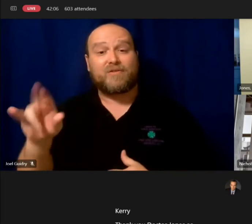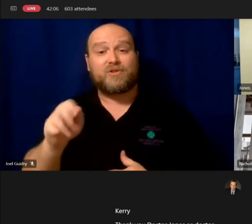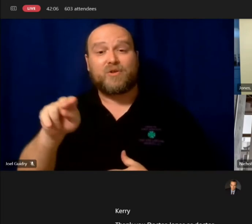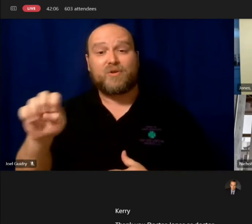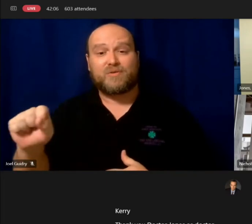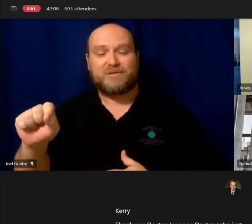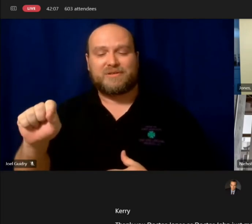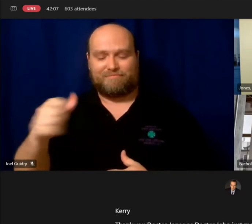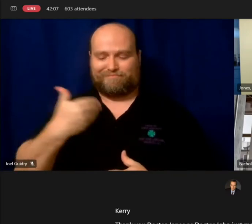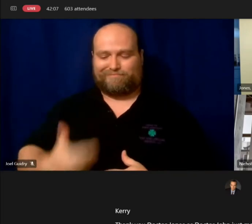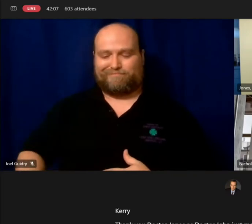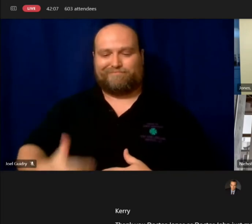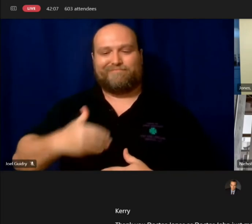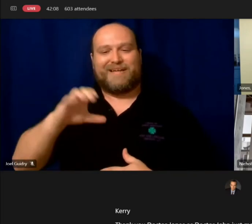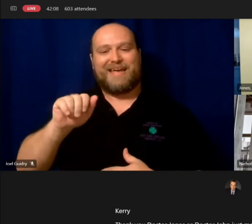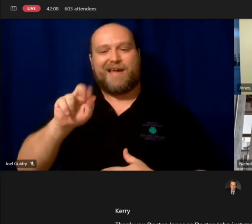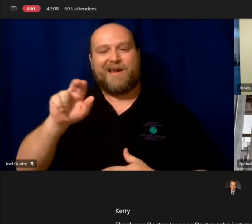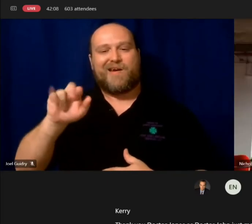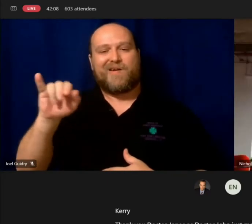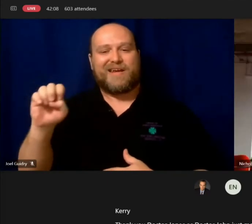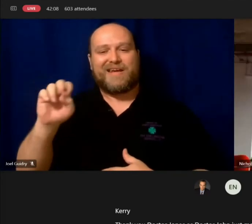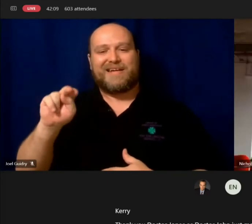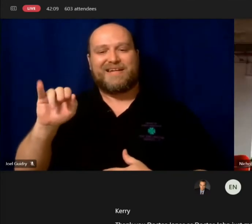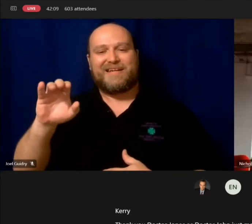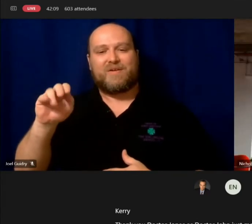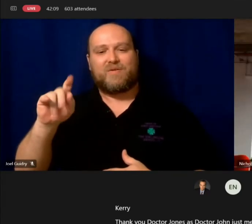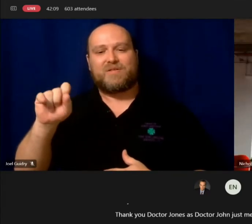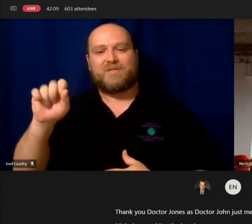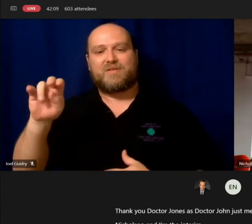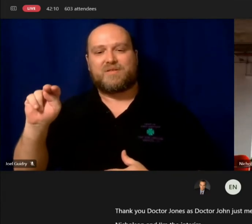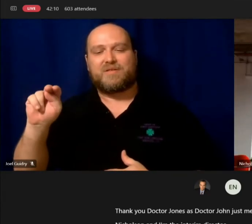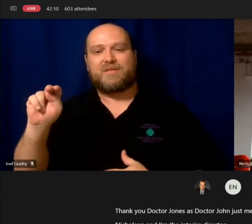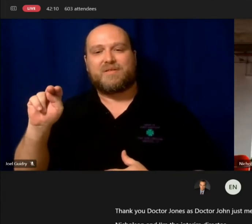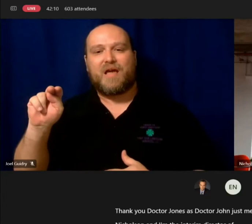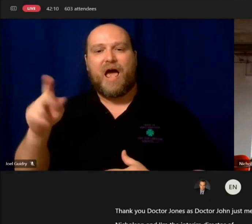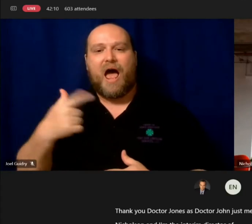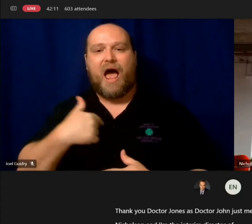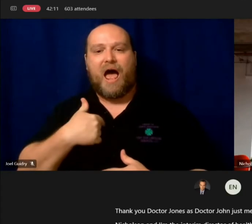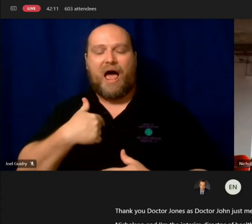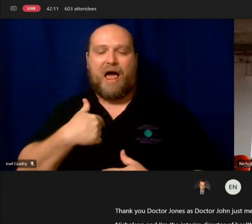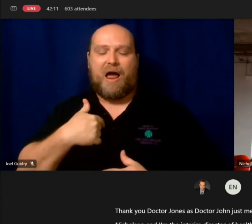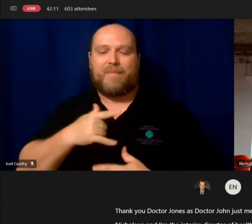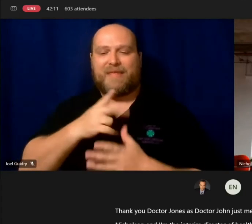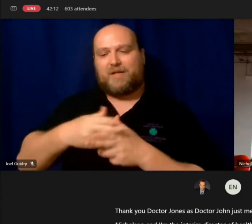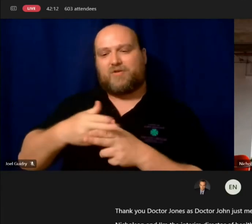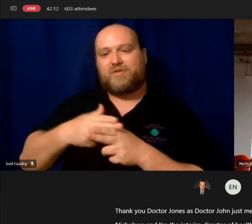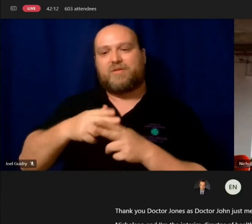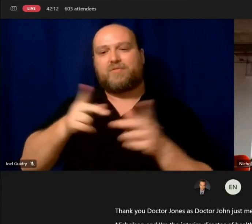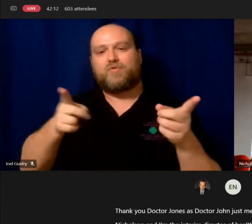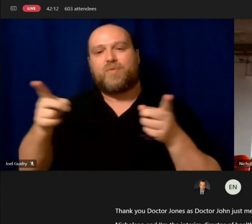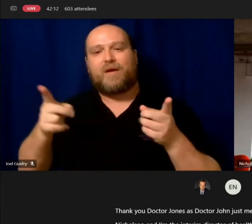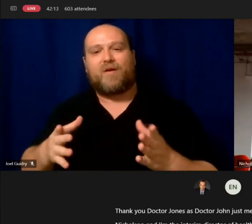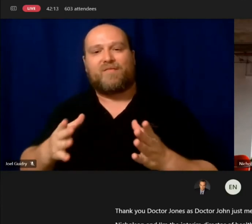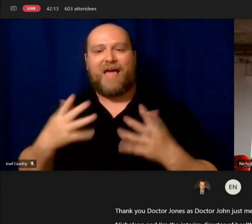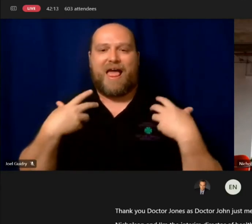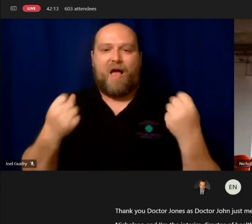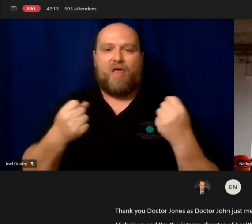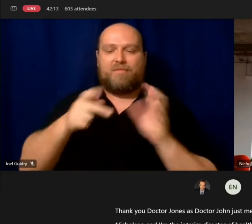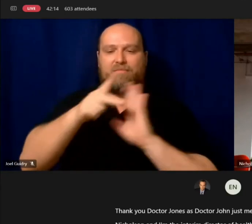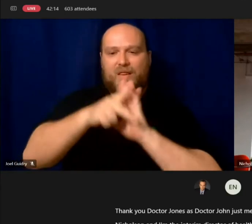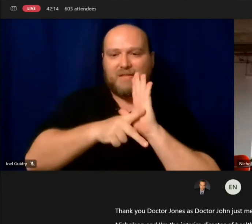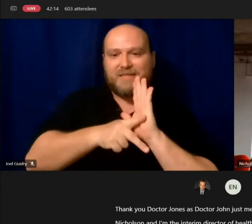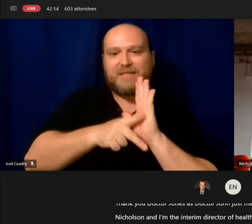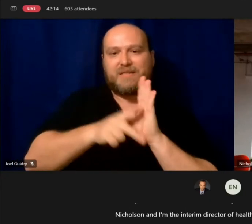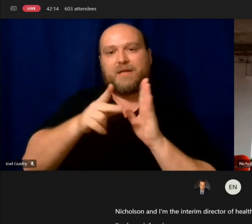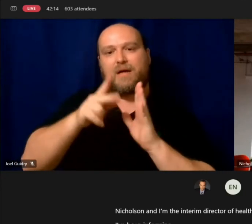Carrie Nicholson, and I'm the Interim Director of Health Policy, Procedures, and Practices. I've been informing the district on